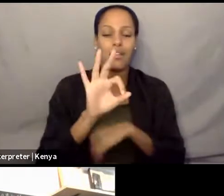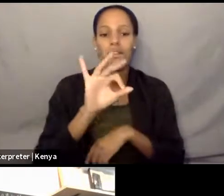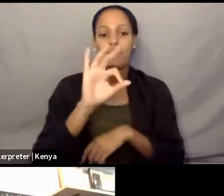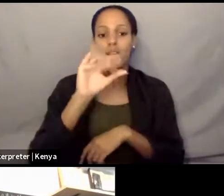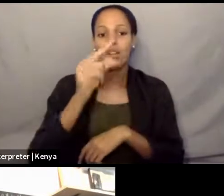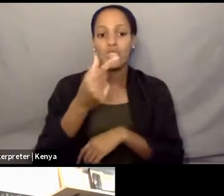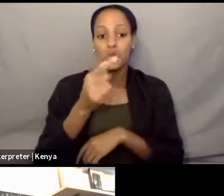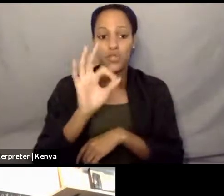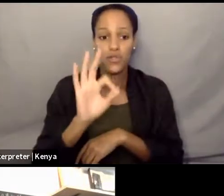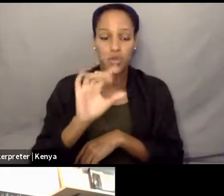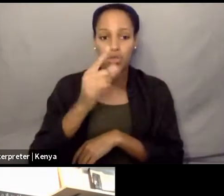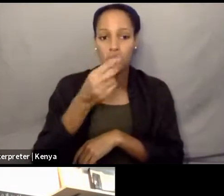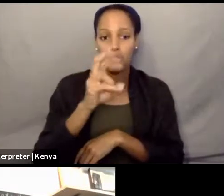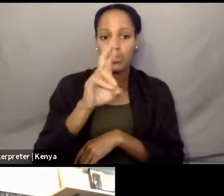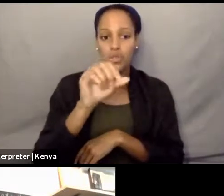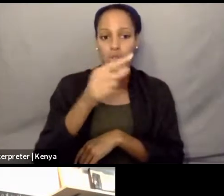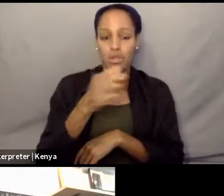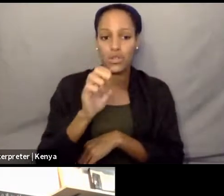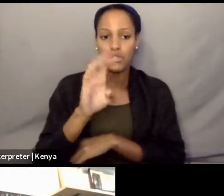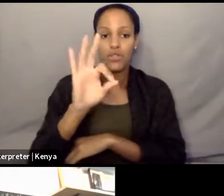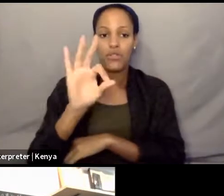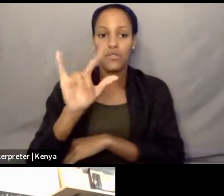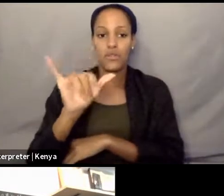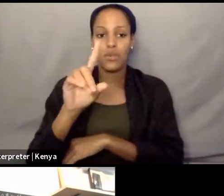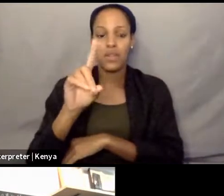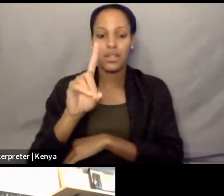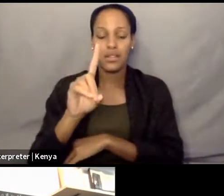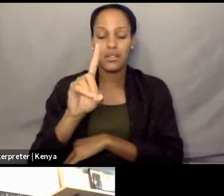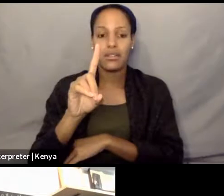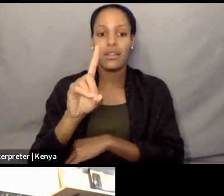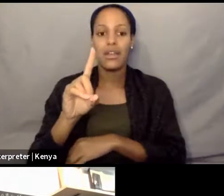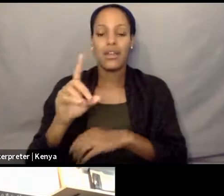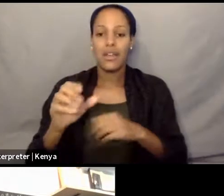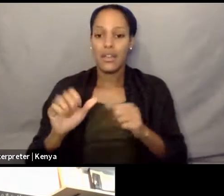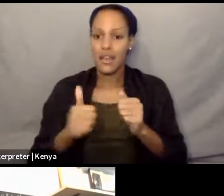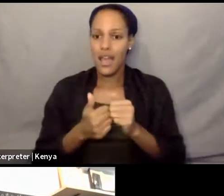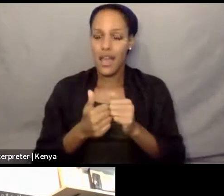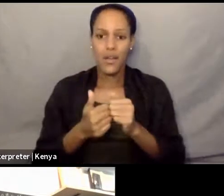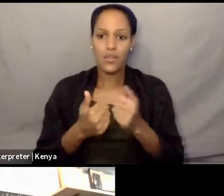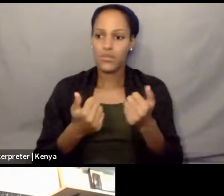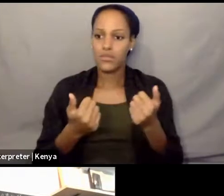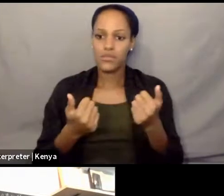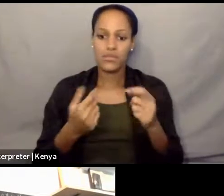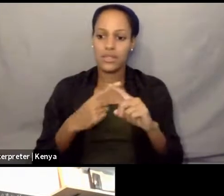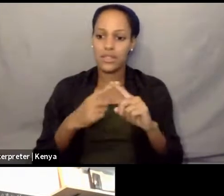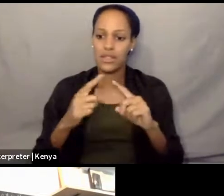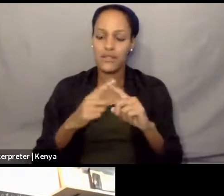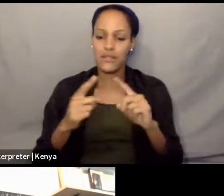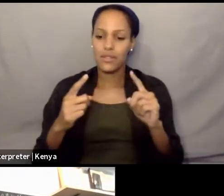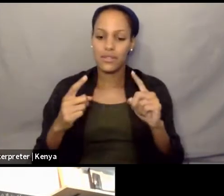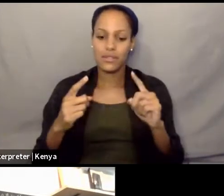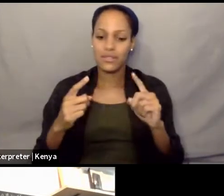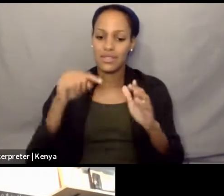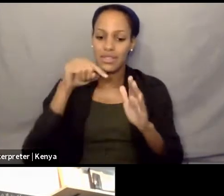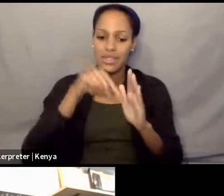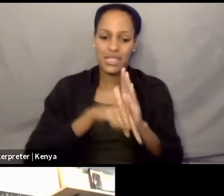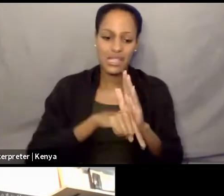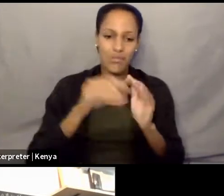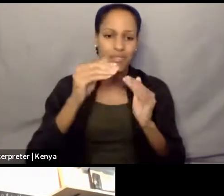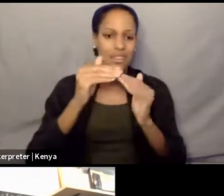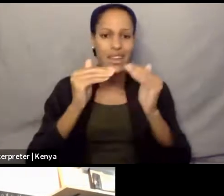and others that have really pointed up the very deep inequities